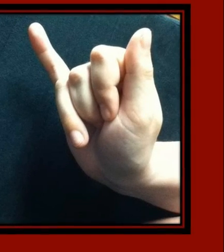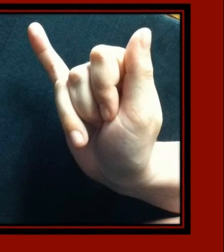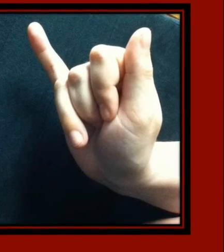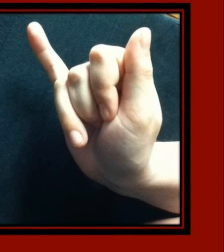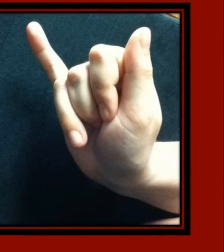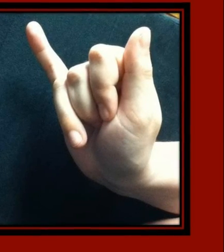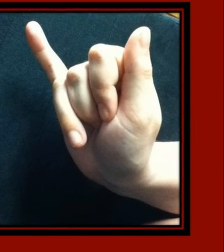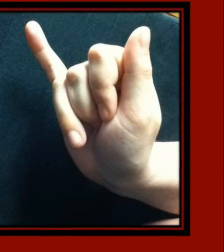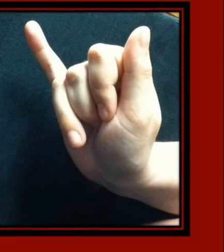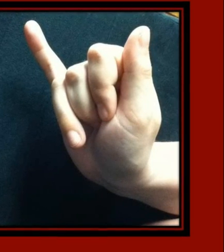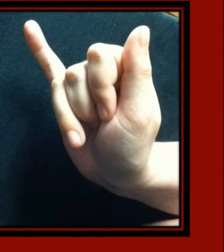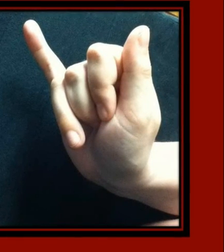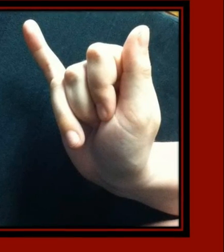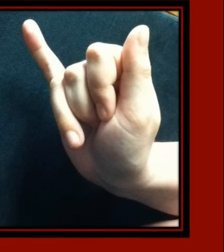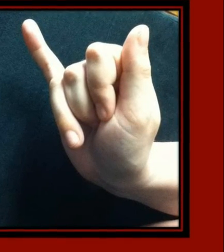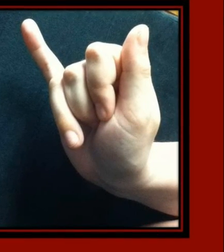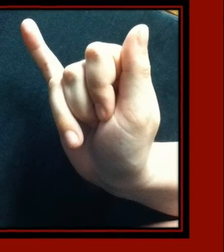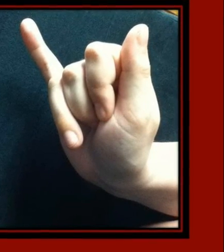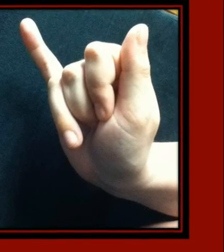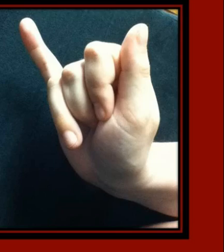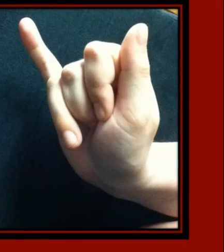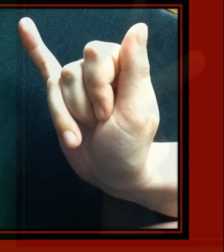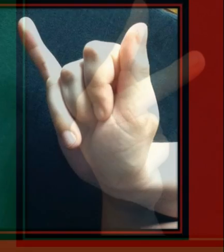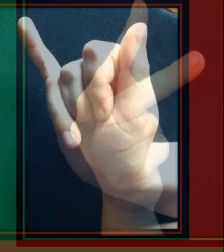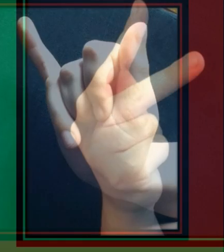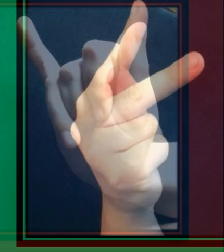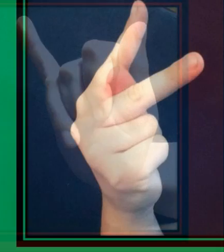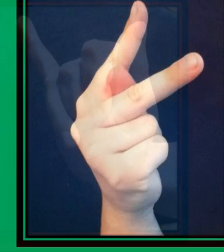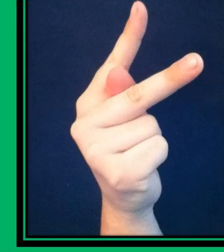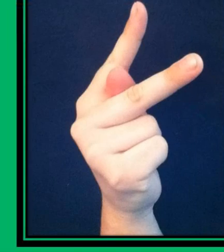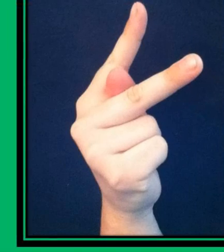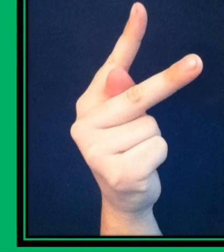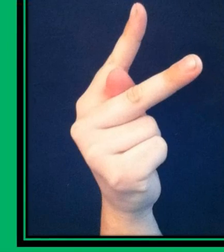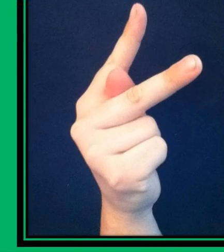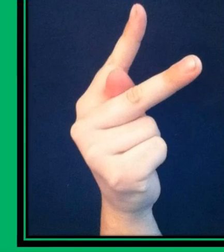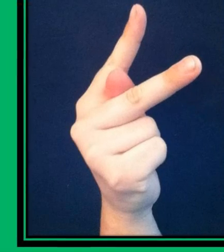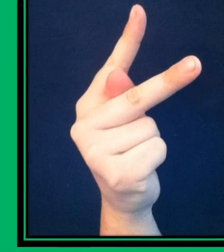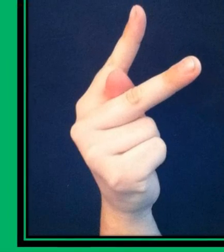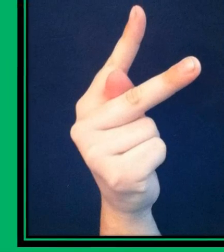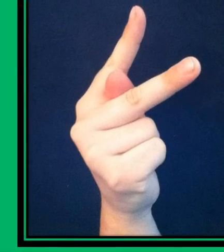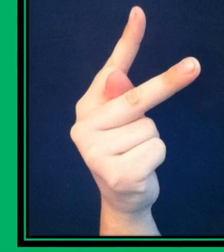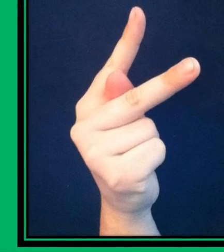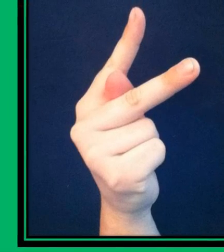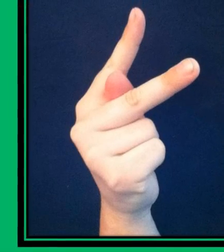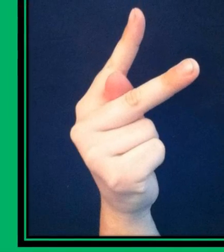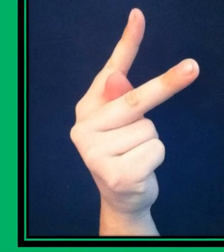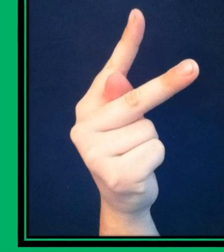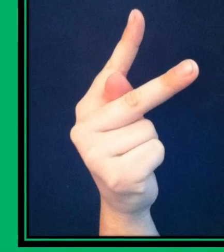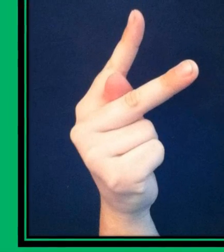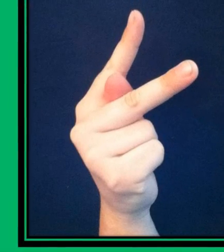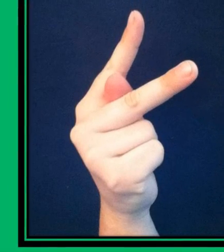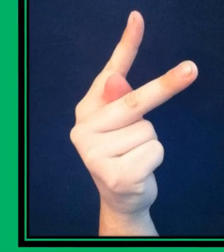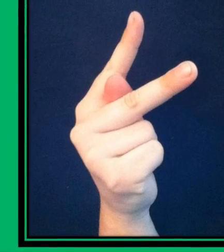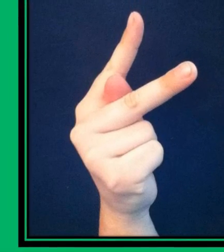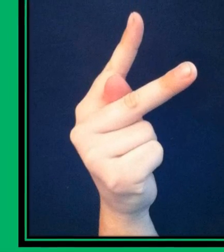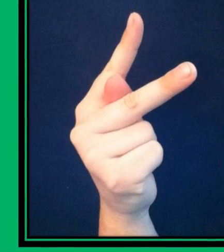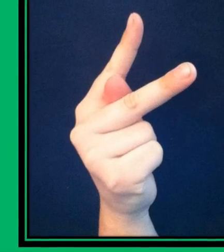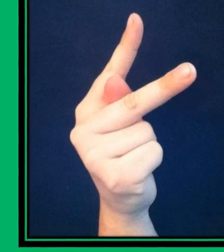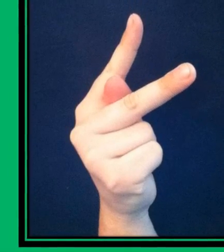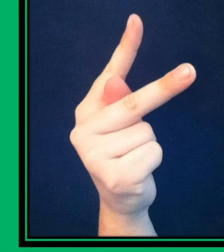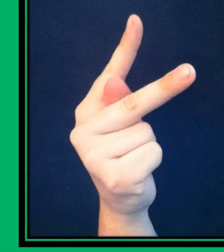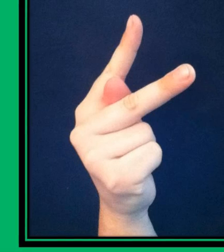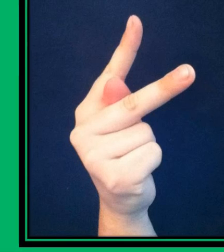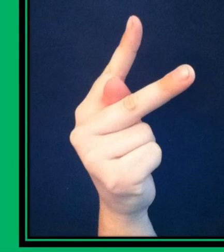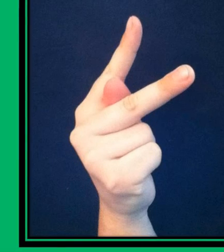that pinky finger that is extending towards the ceiling. K is for kangaroo. To make the letter K,